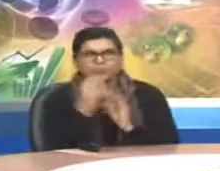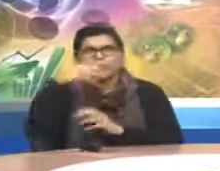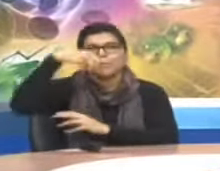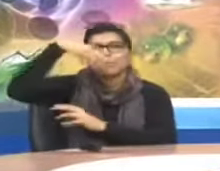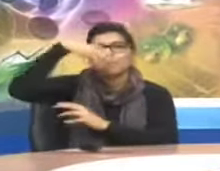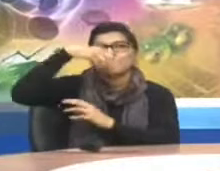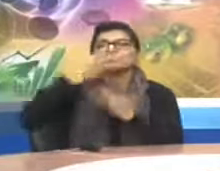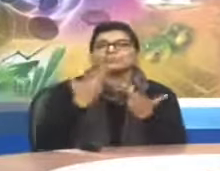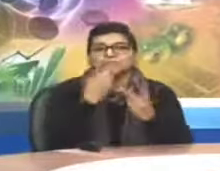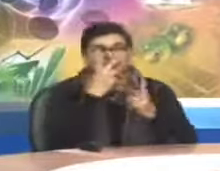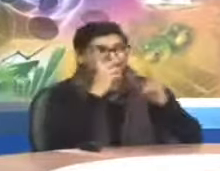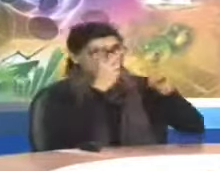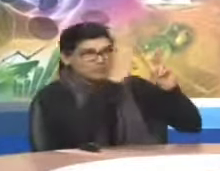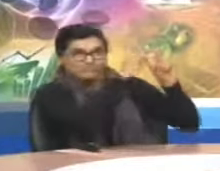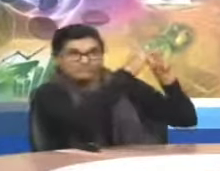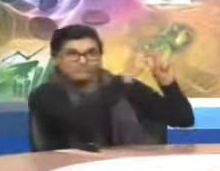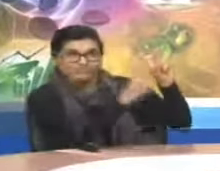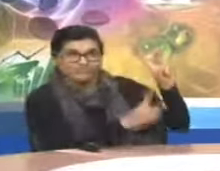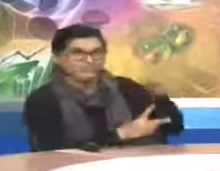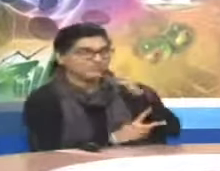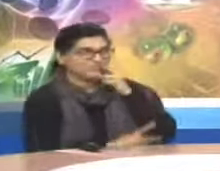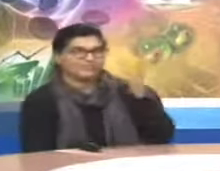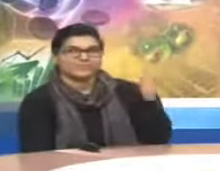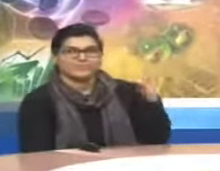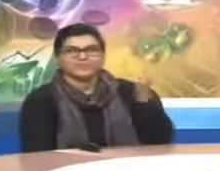just to make it more beautiful,